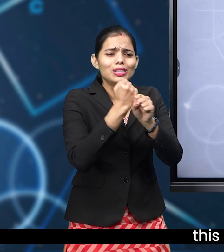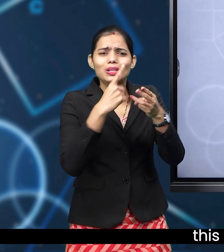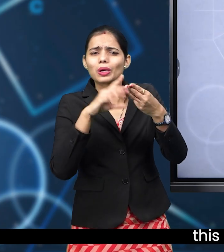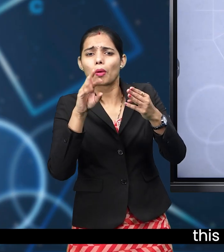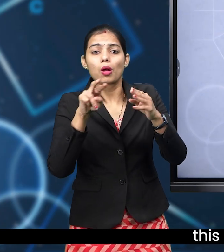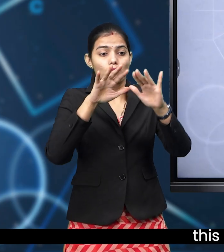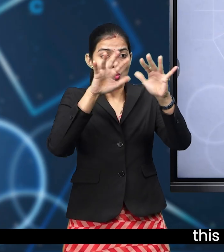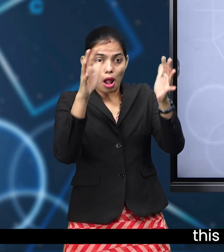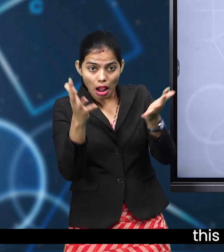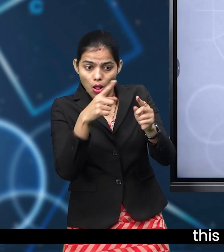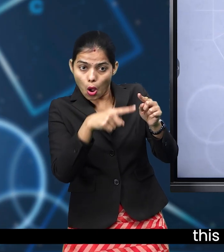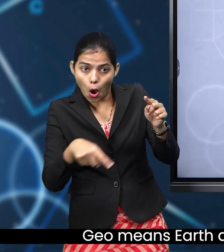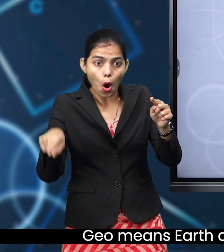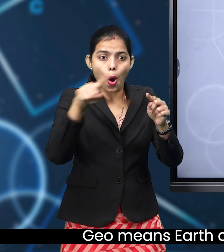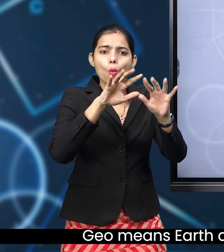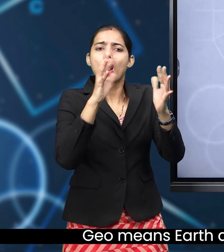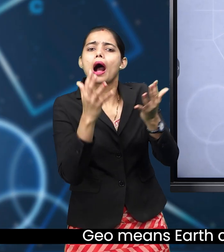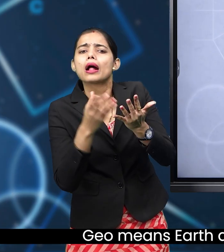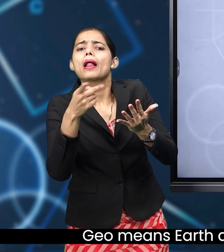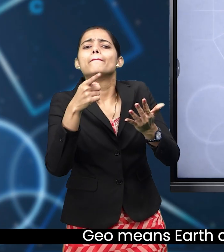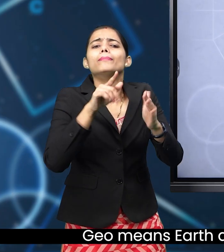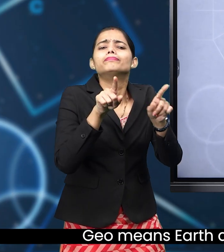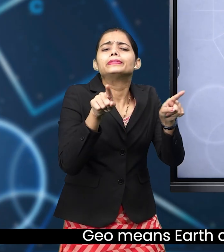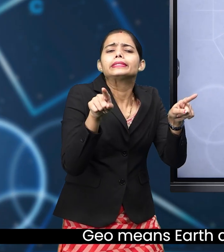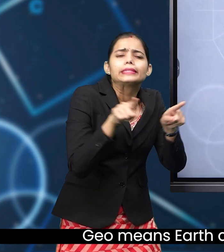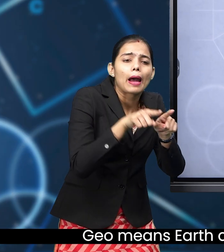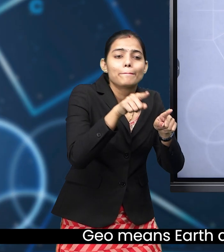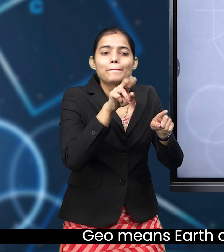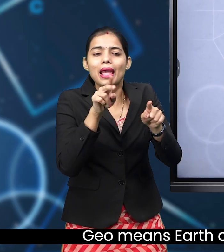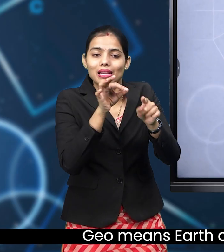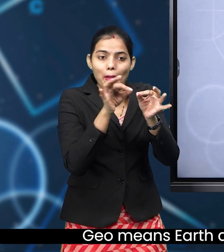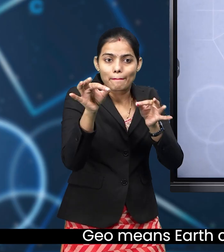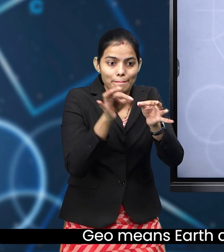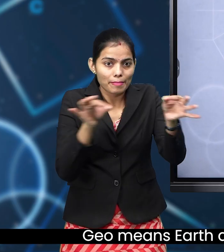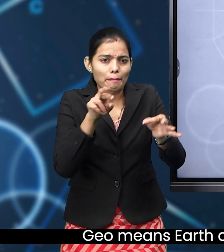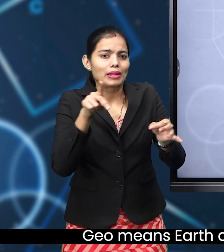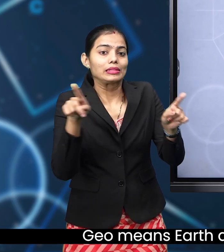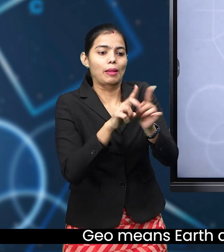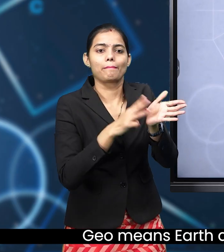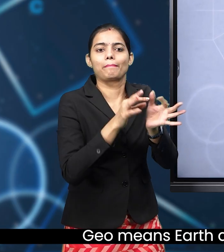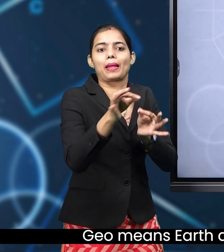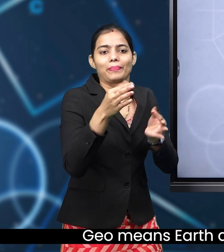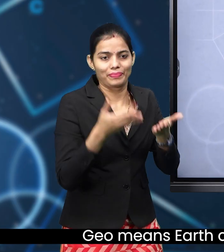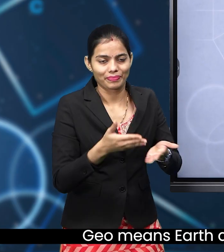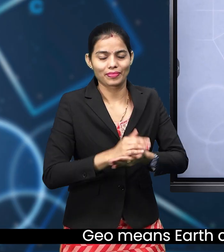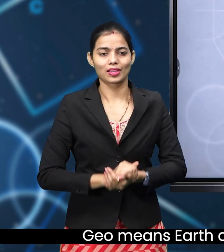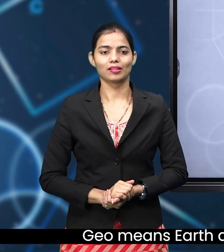two equivalents. Geo means earth and metron means measurement.